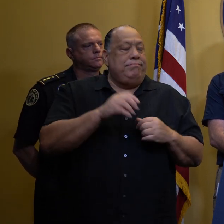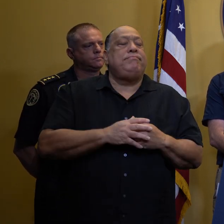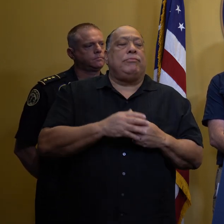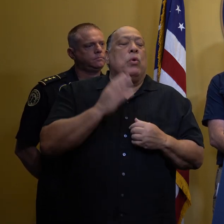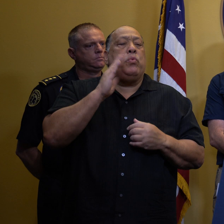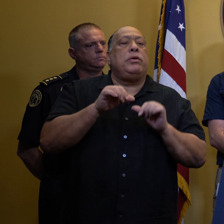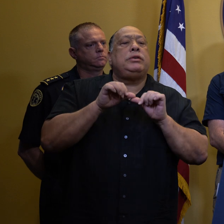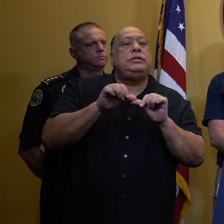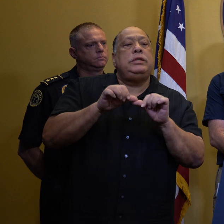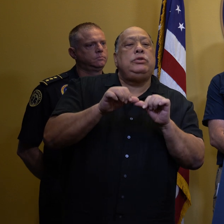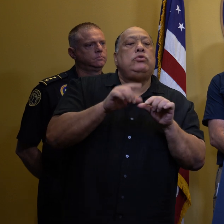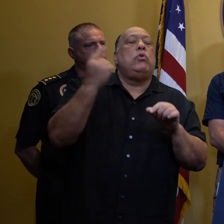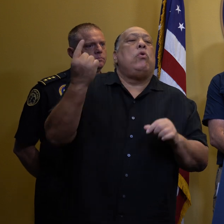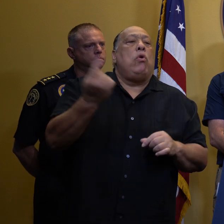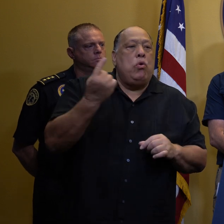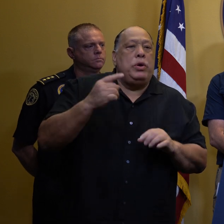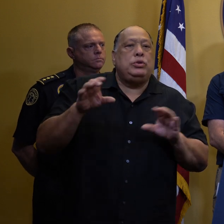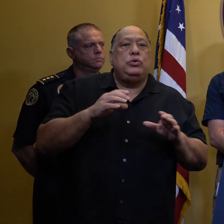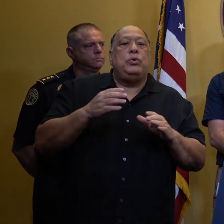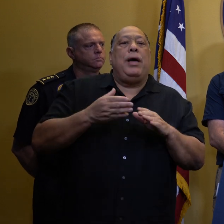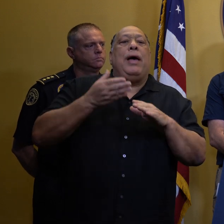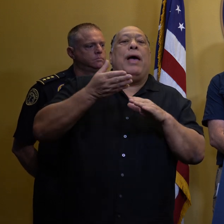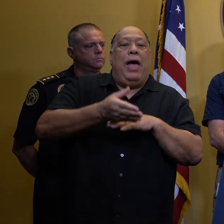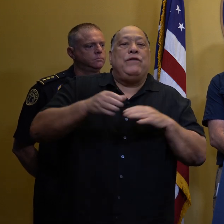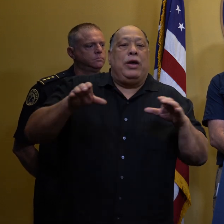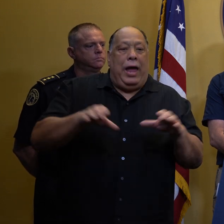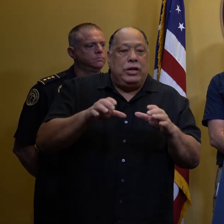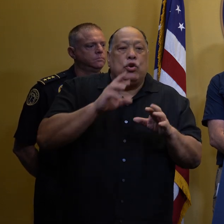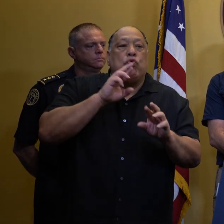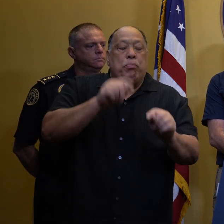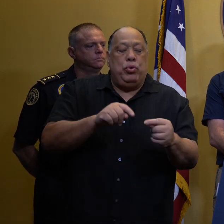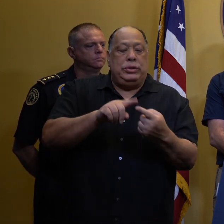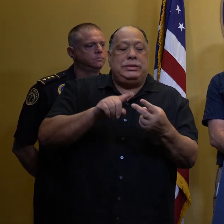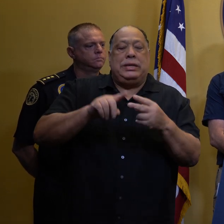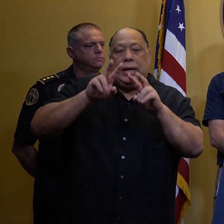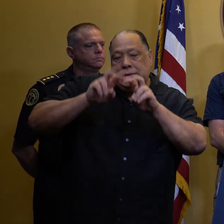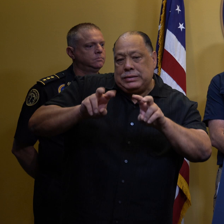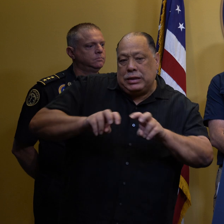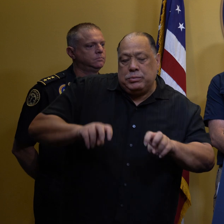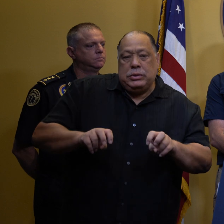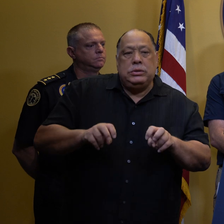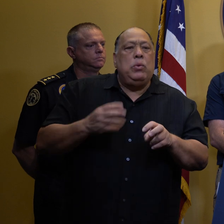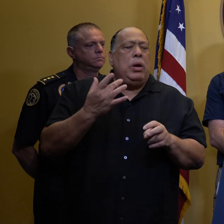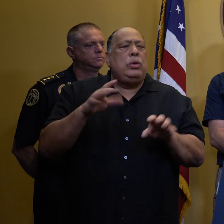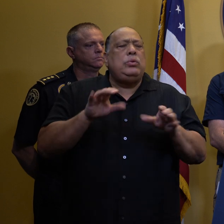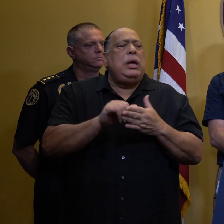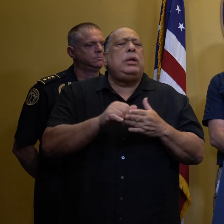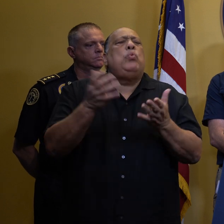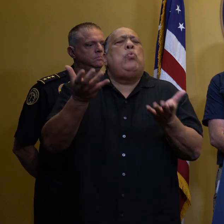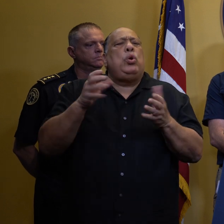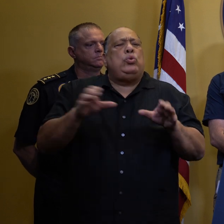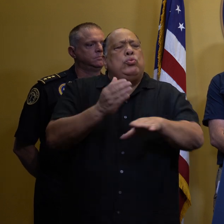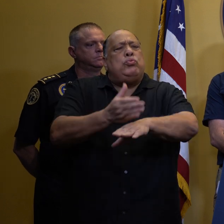continue to always do after action reports and assessments so that we can do better every single time.